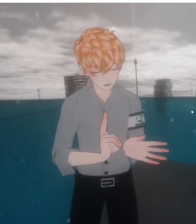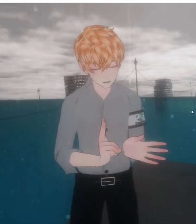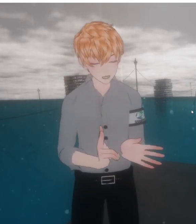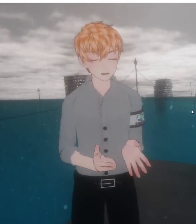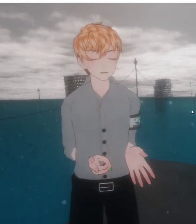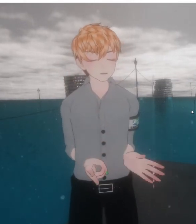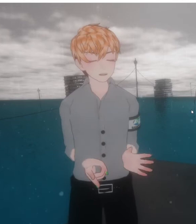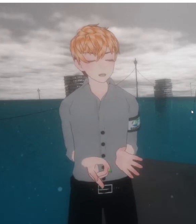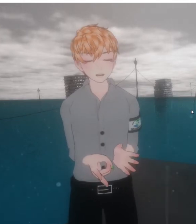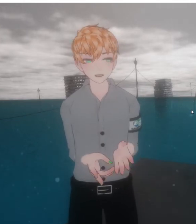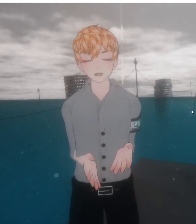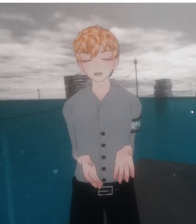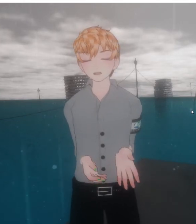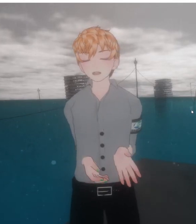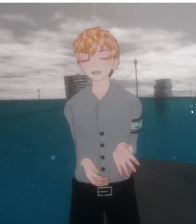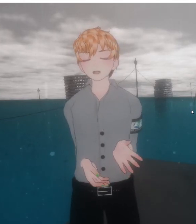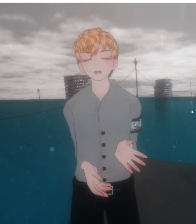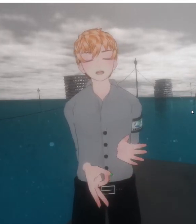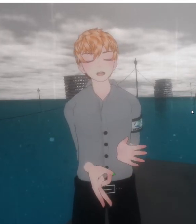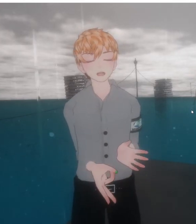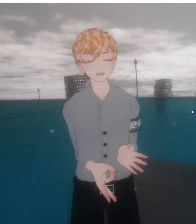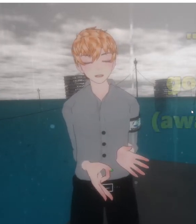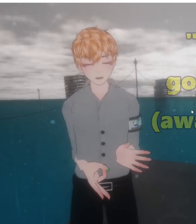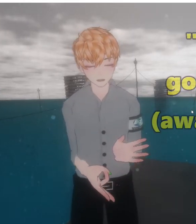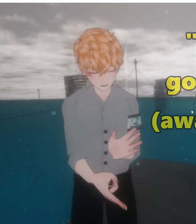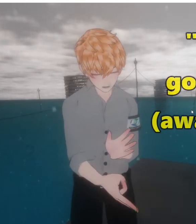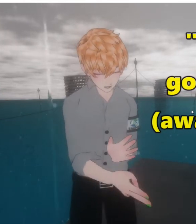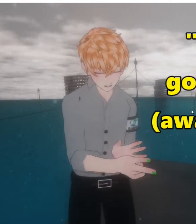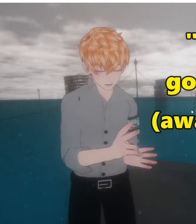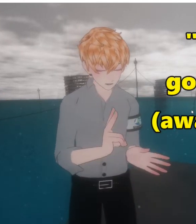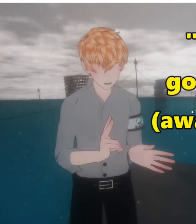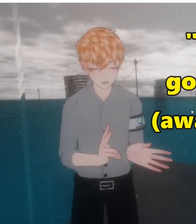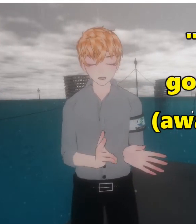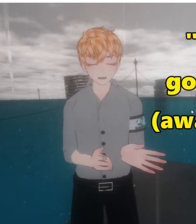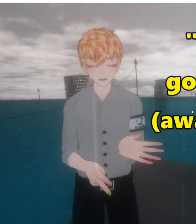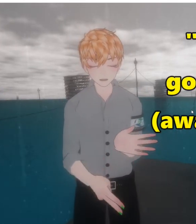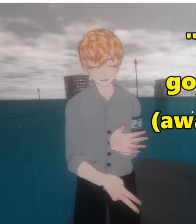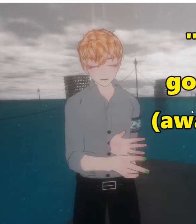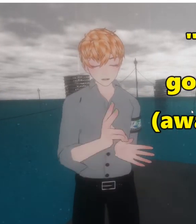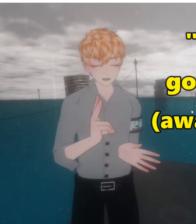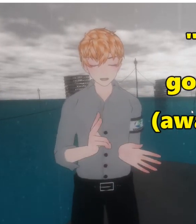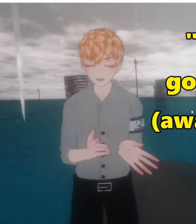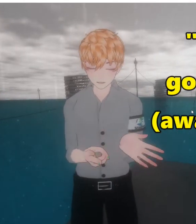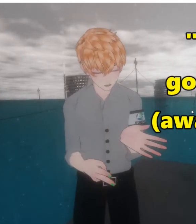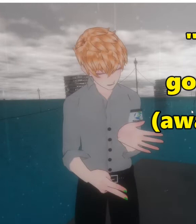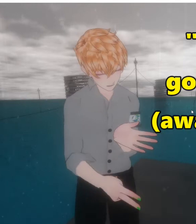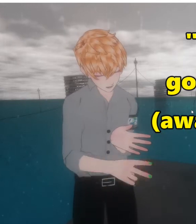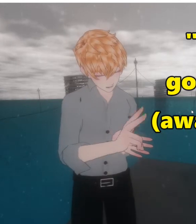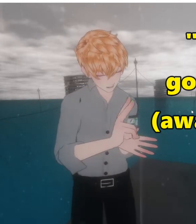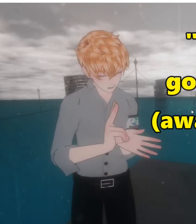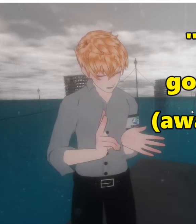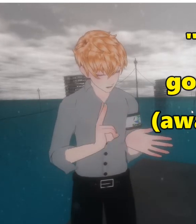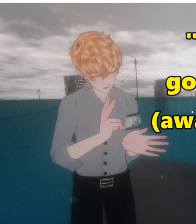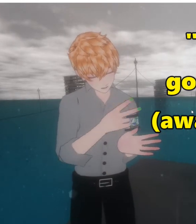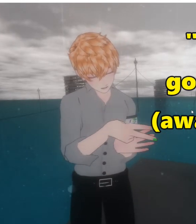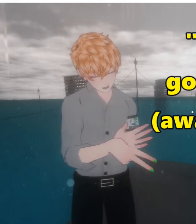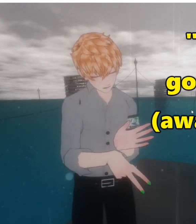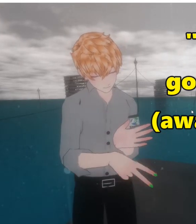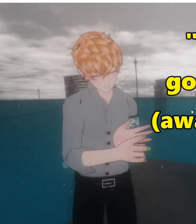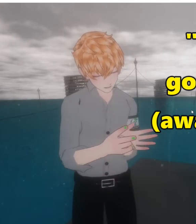for promiscuous came up, and I realized, oh my god, that's a rare sign. That's something that you like never use. It's the first time I used it. I'm like, does that make sense in VR, or is it like that or